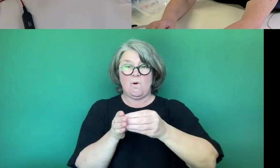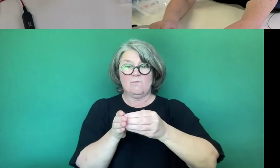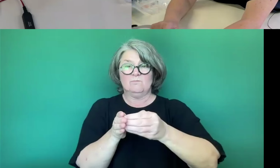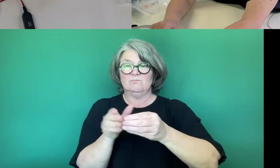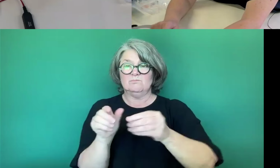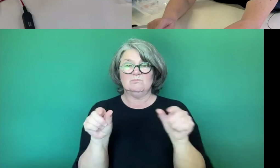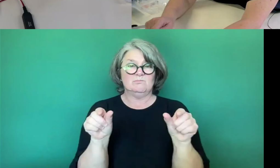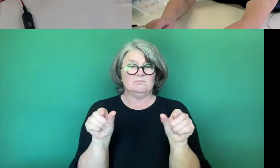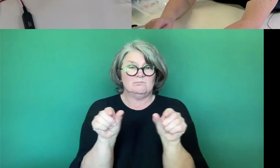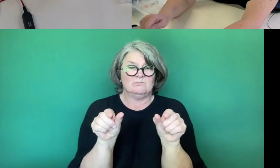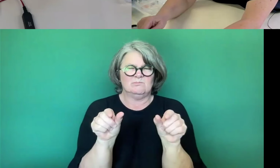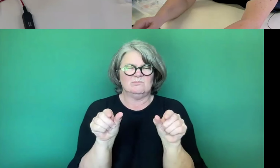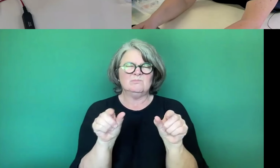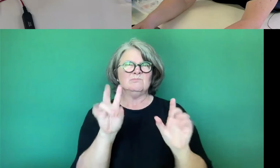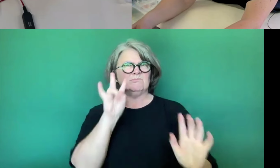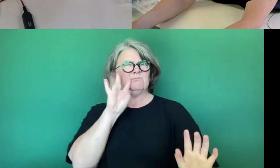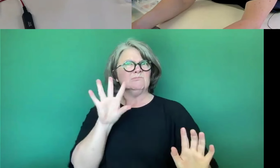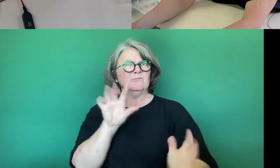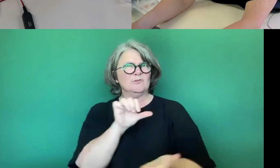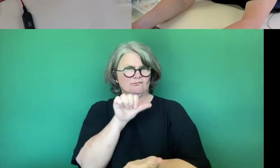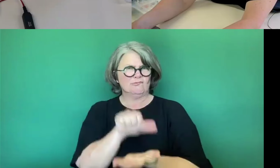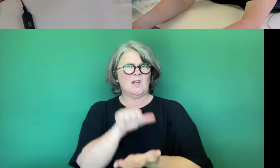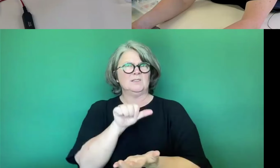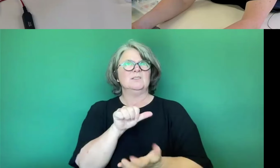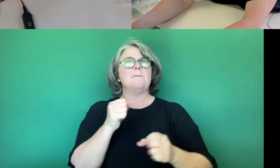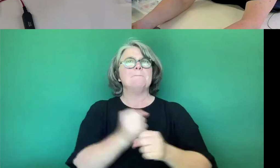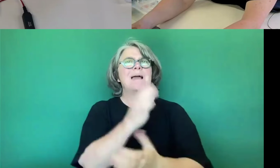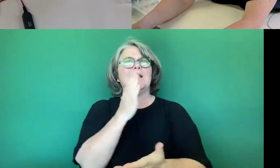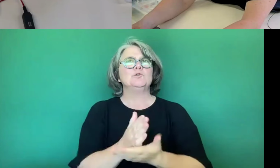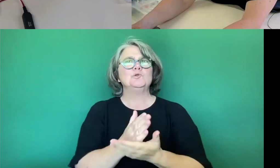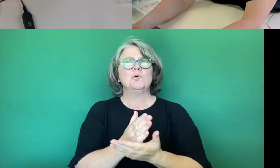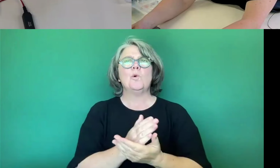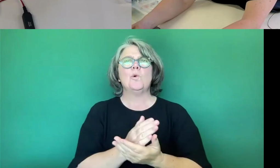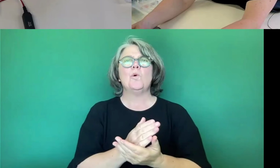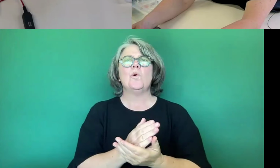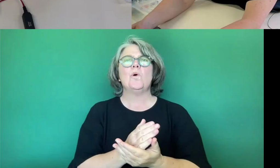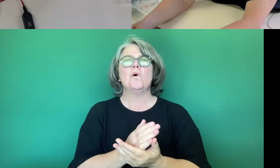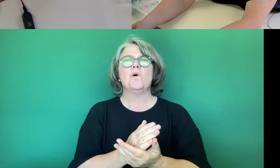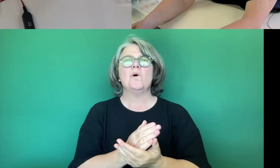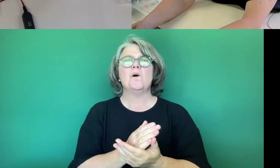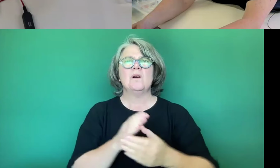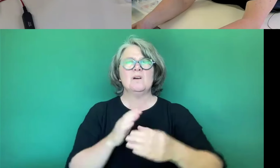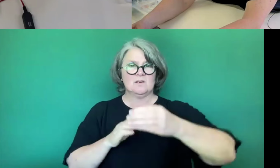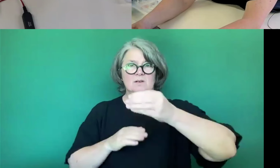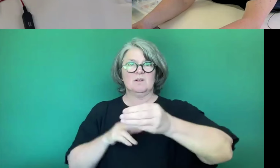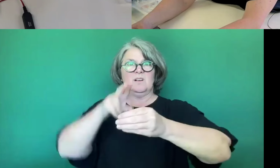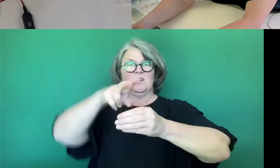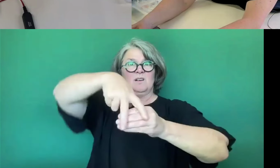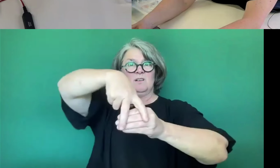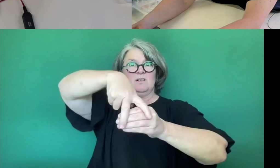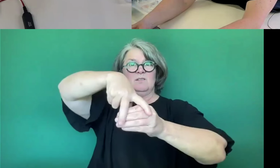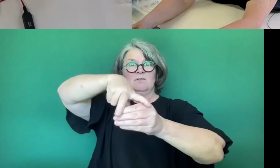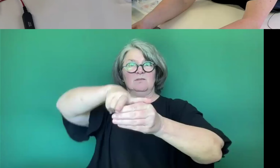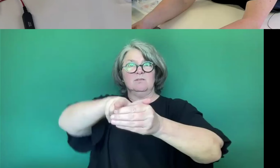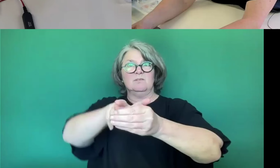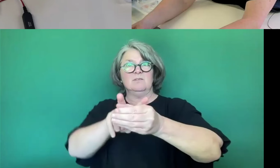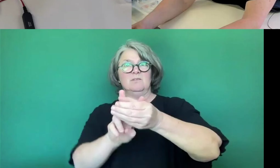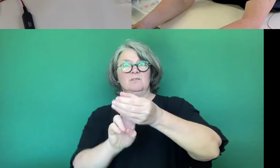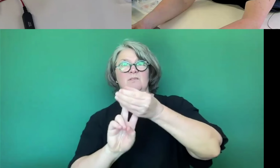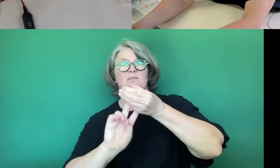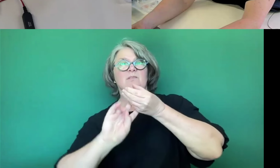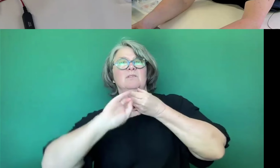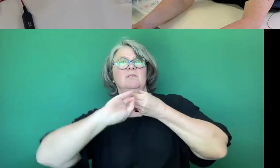And make sure there's a gap between each. So the tape runs all the way around the block, and there is a